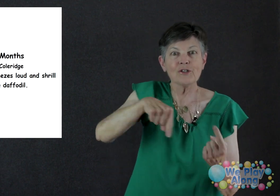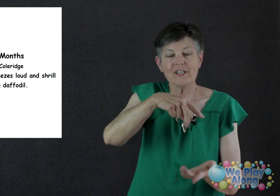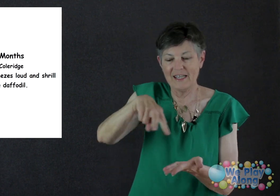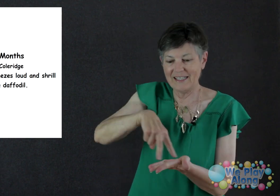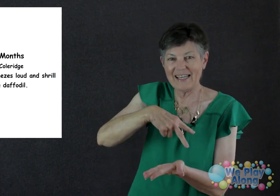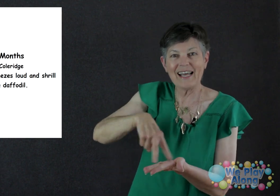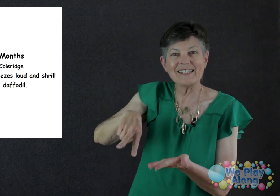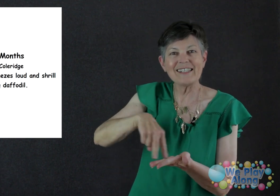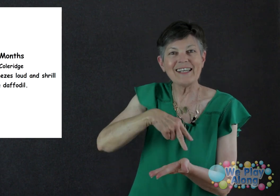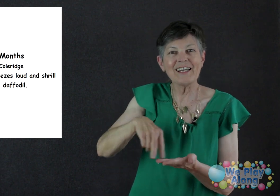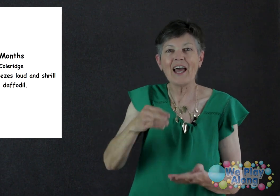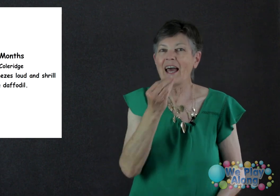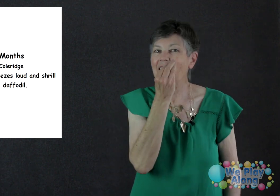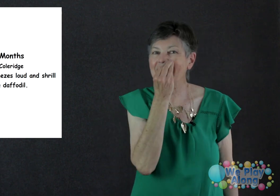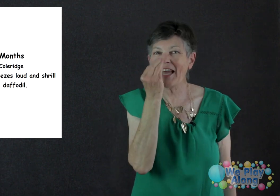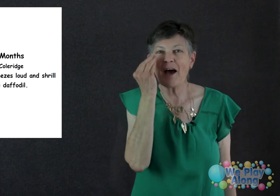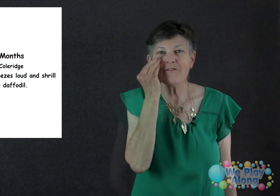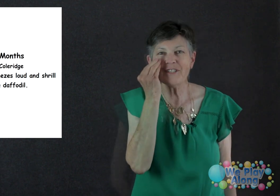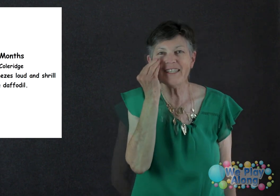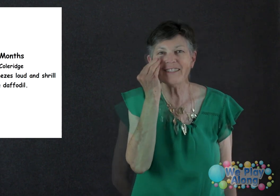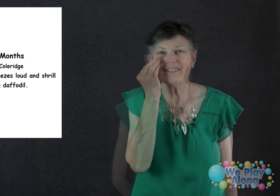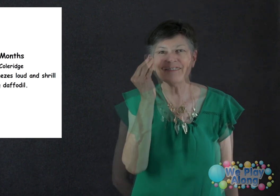stirs the dancing daffodil.